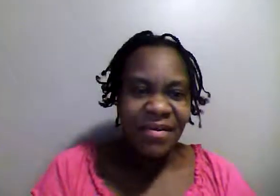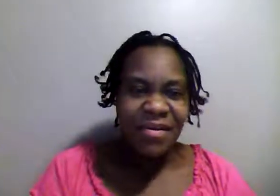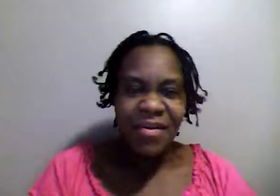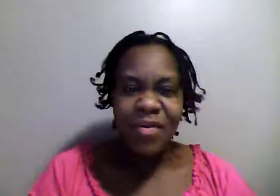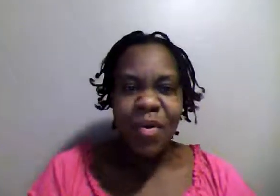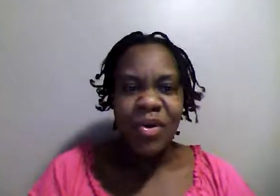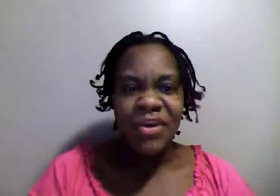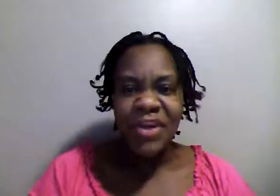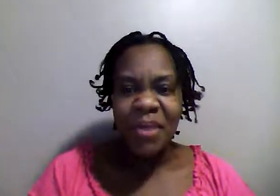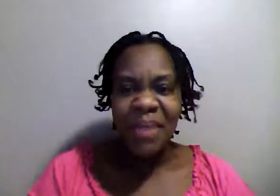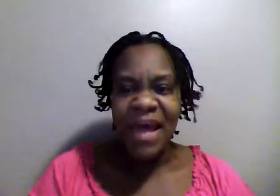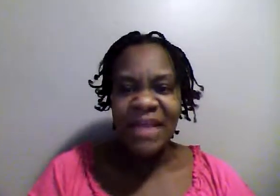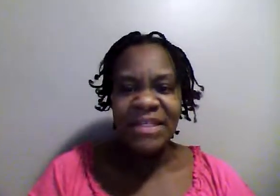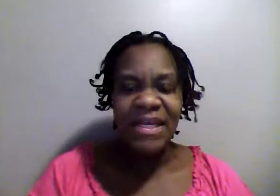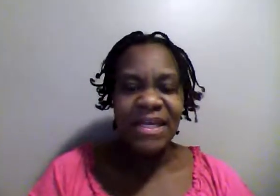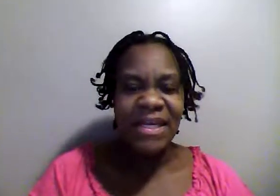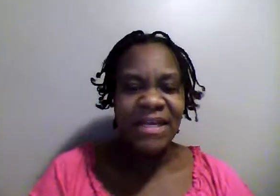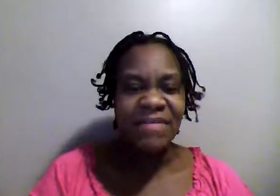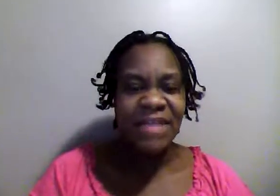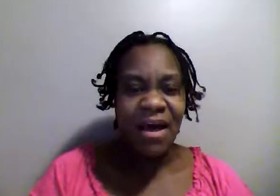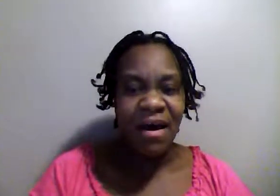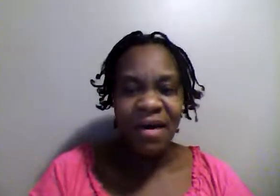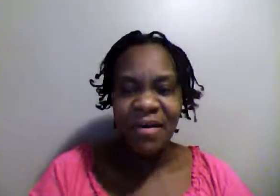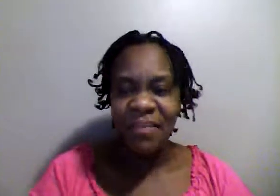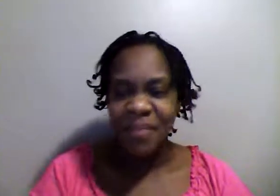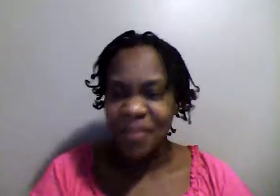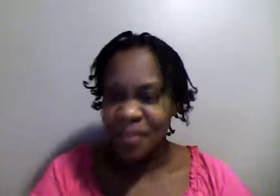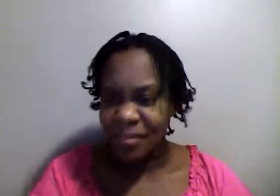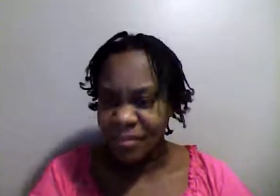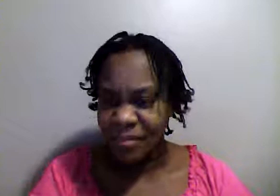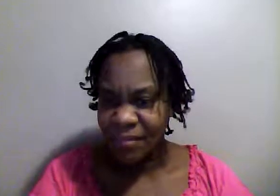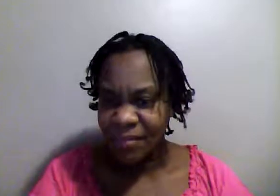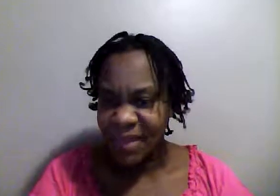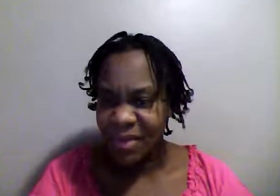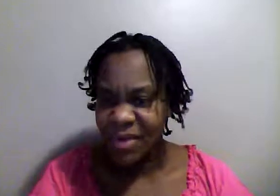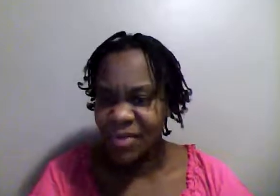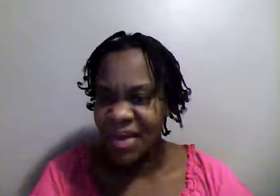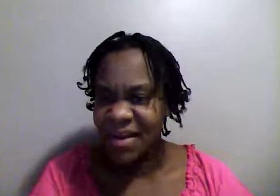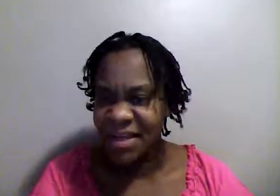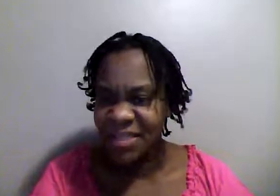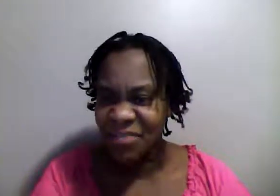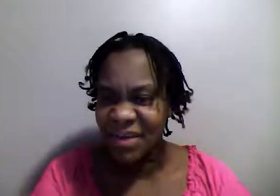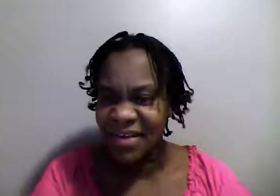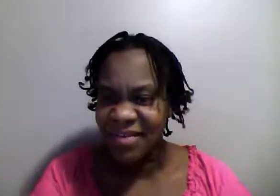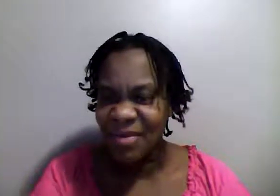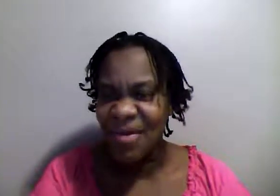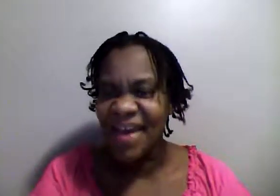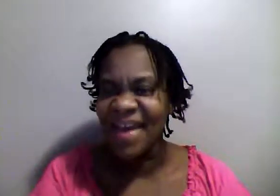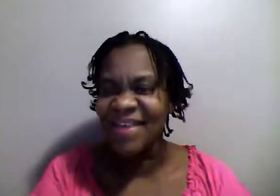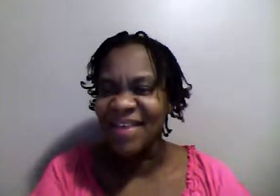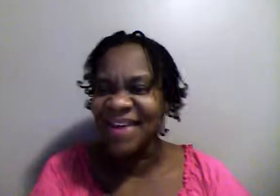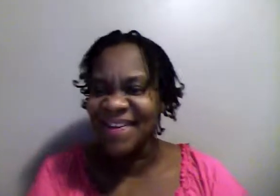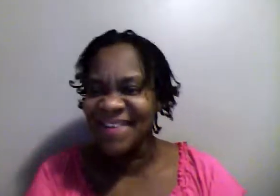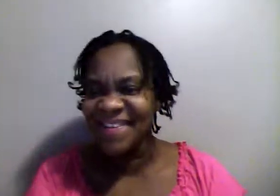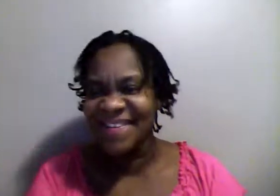The older your plant leaves are, I will do that next spring. Okay, and right.